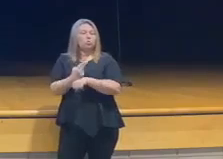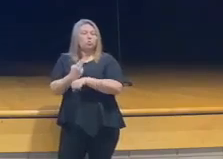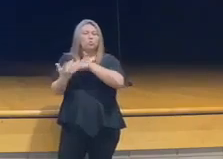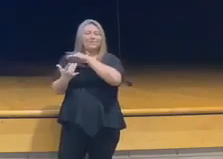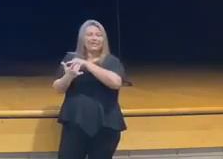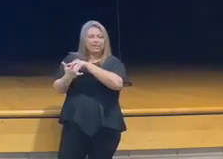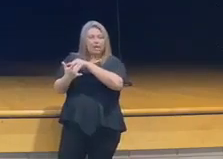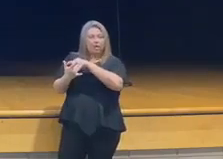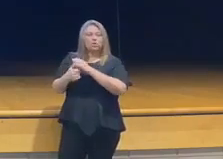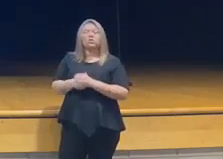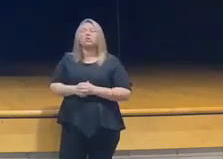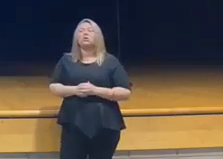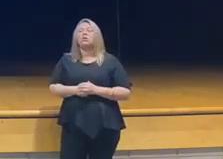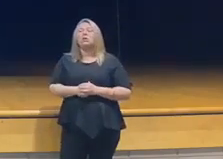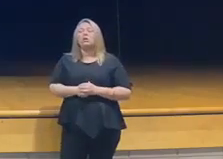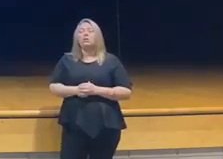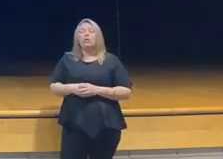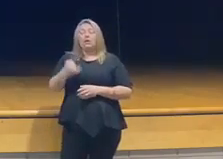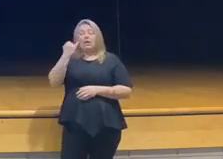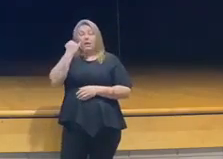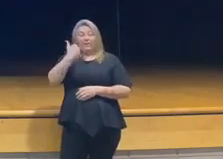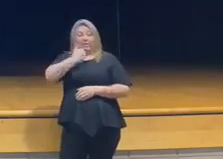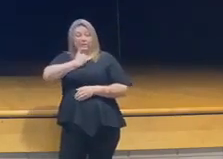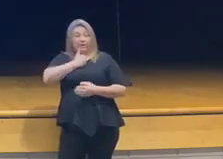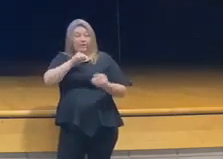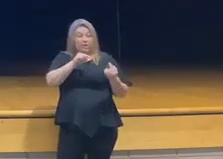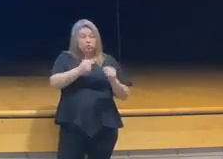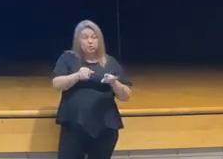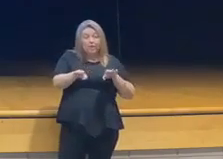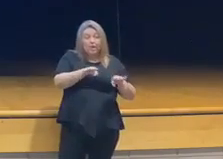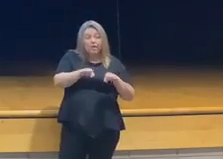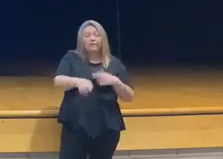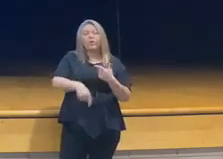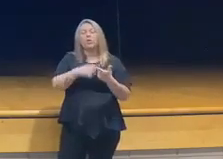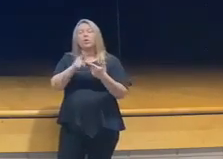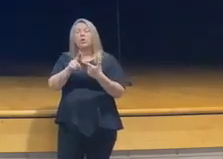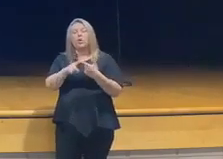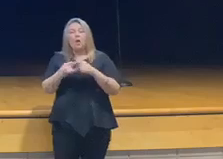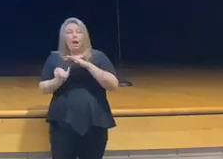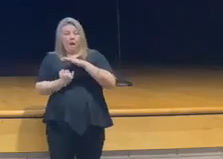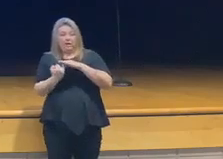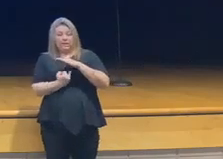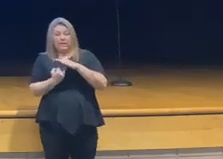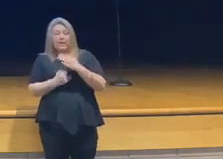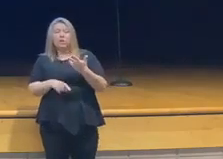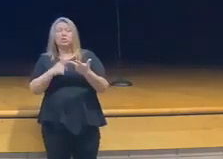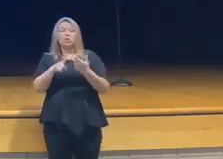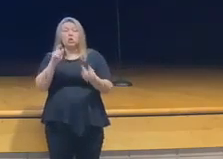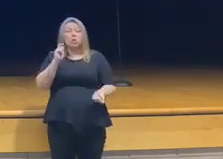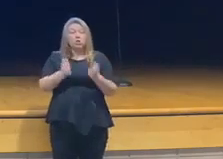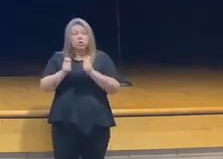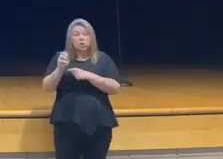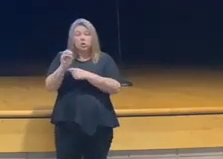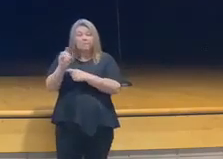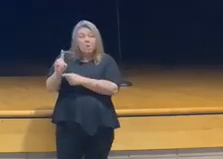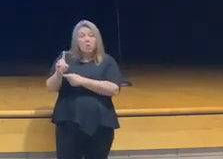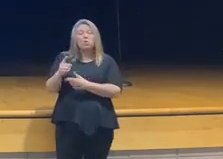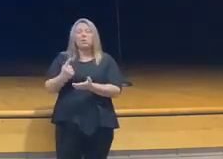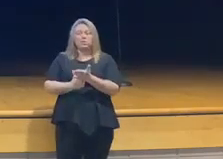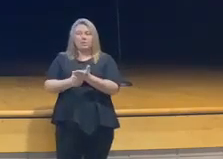But signs of self-injury, isolation, changes in mood, and I see changes in mood sometimes when parents try